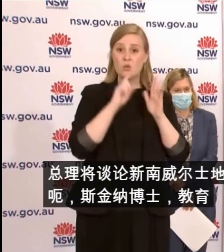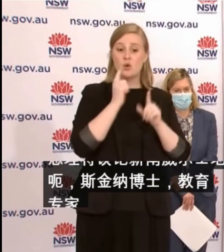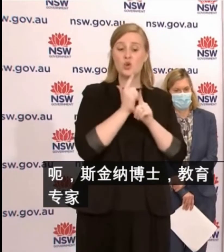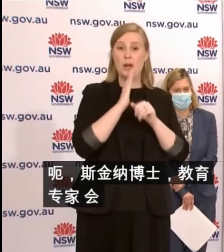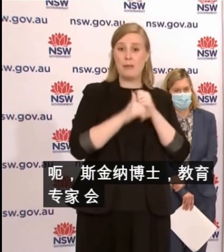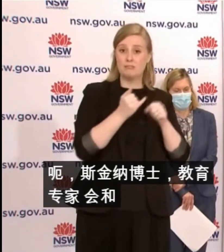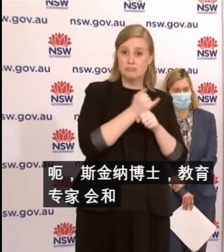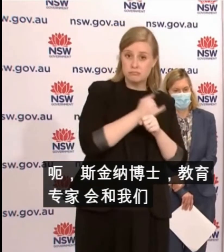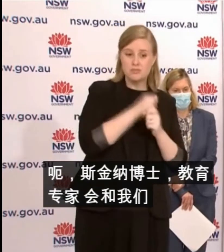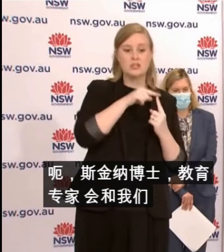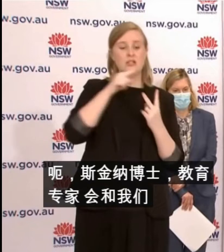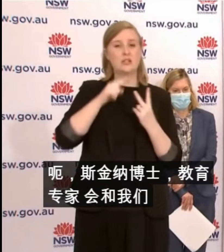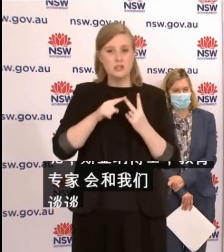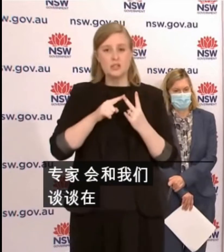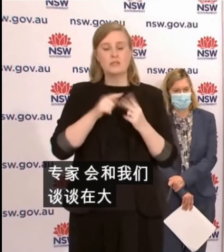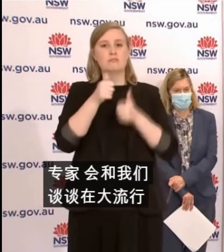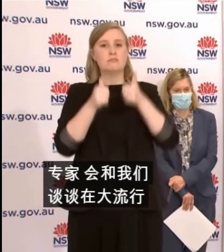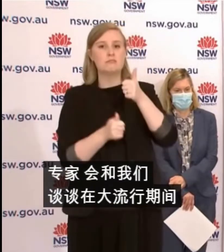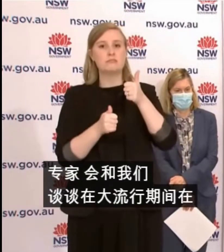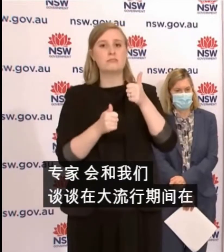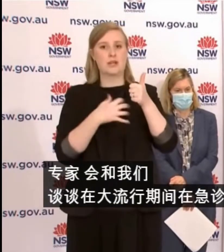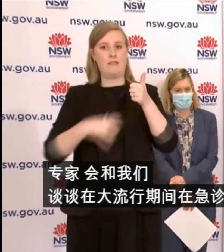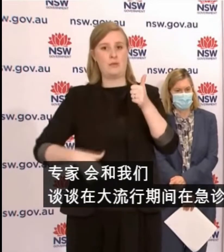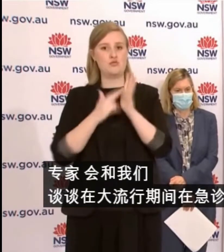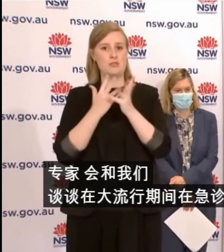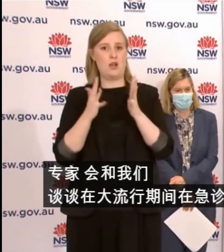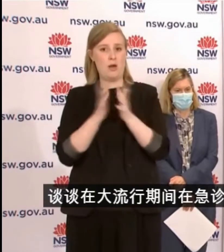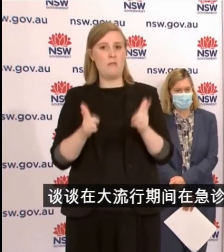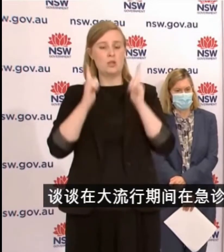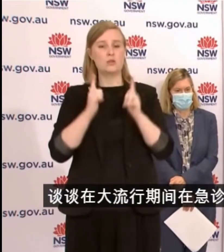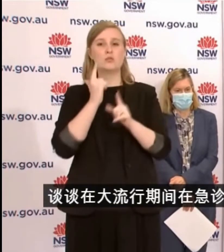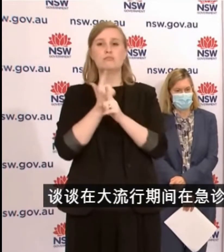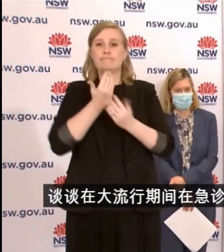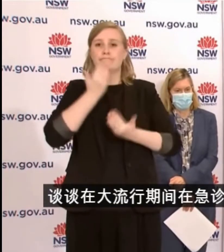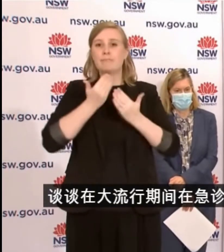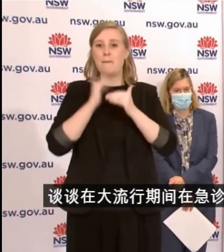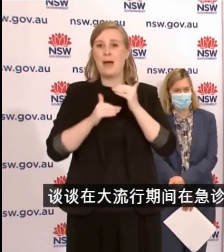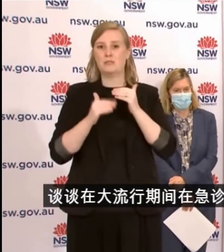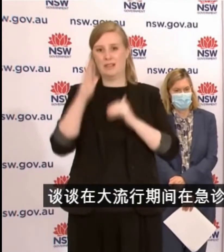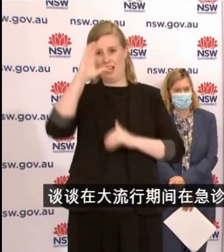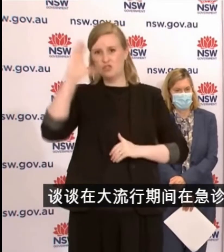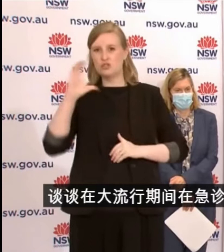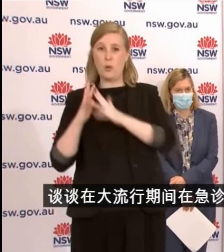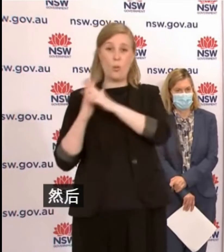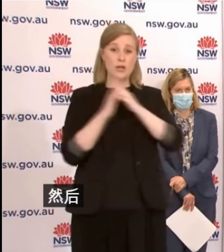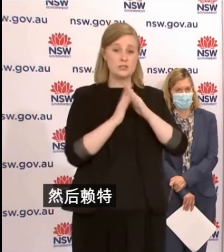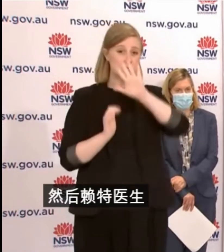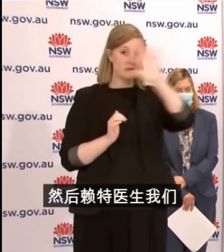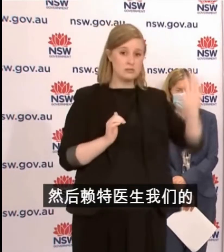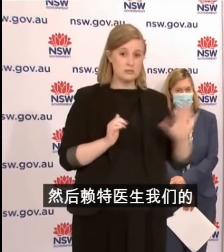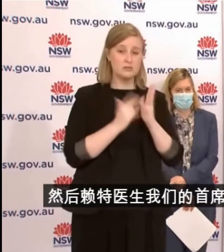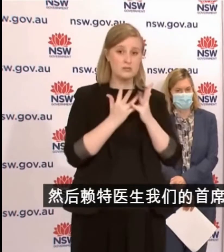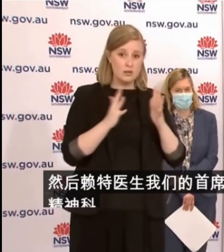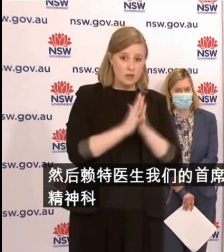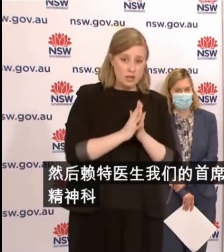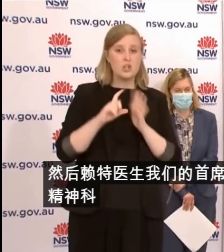ED specialist, will talk to us about what it's like to work in an emergency department during a pandemic. And then Dr. Wright,